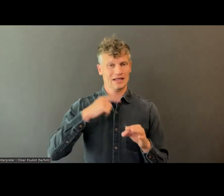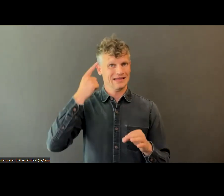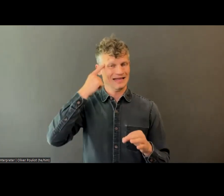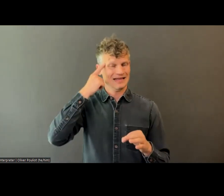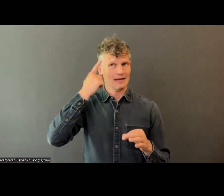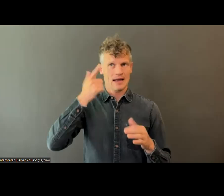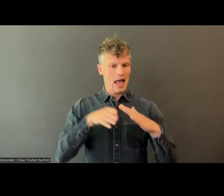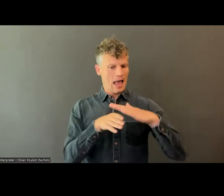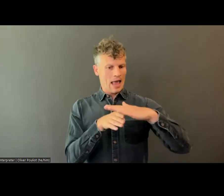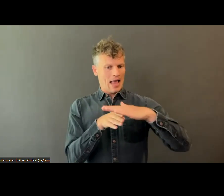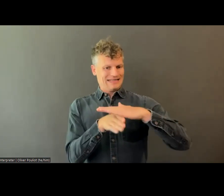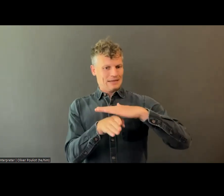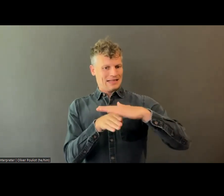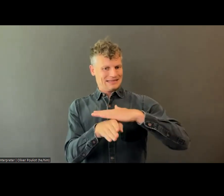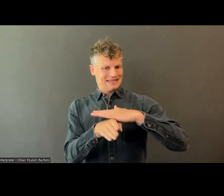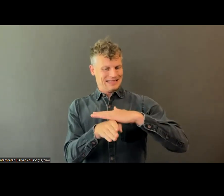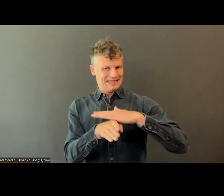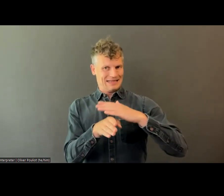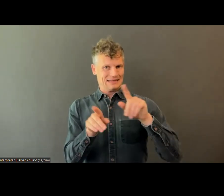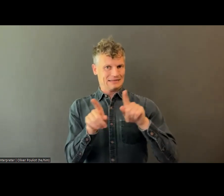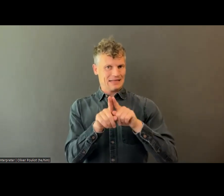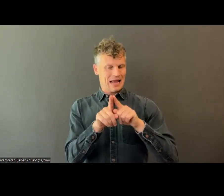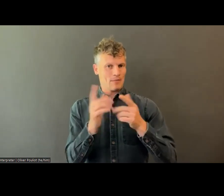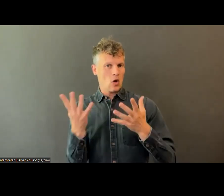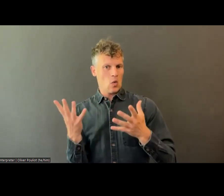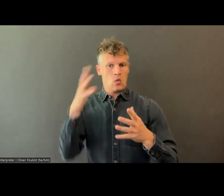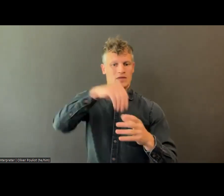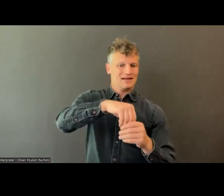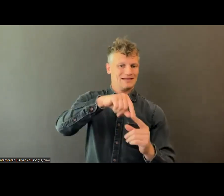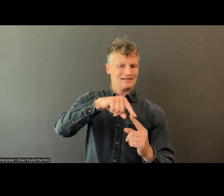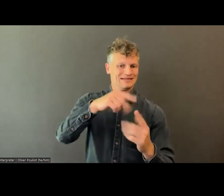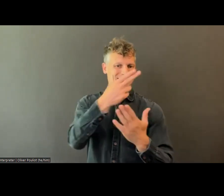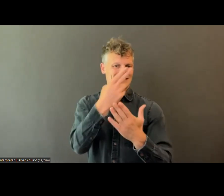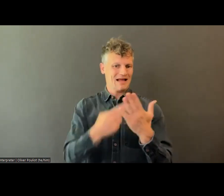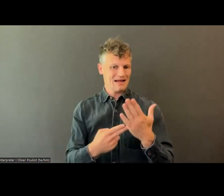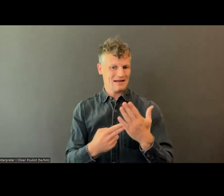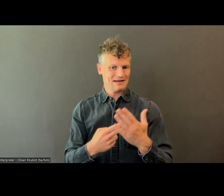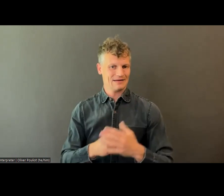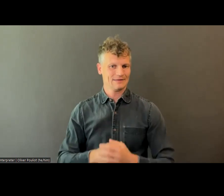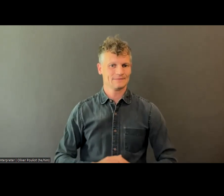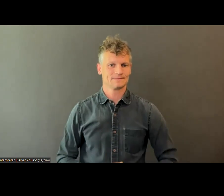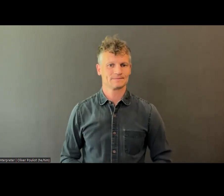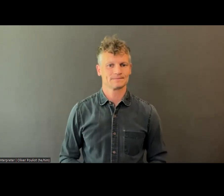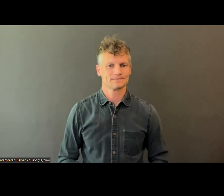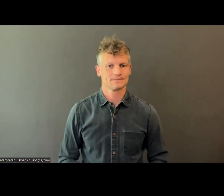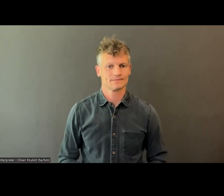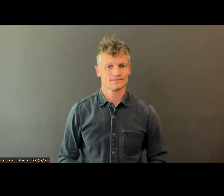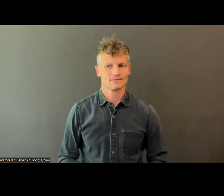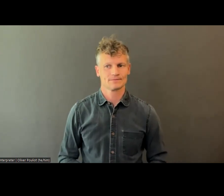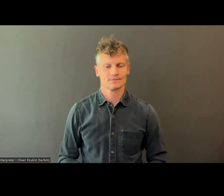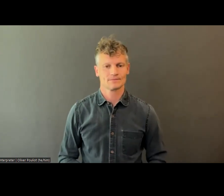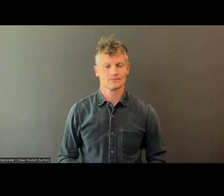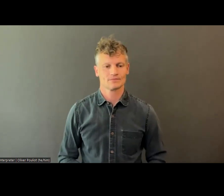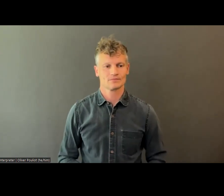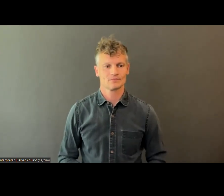to adjustments and accessibility requests, but also to our other infrastructure. You know, can we be more